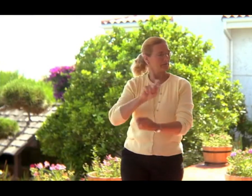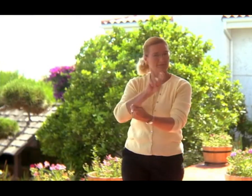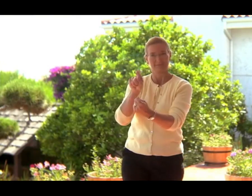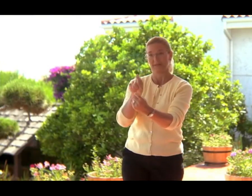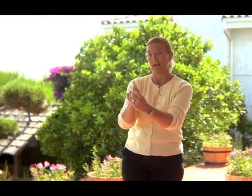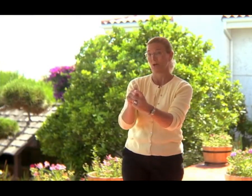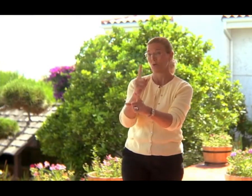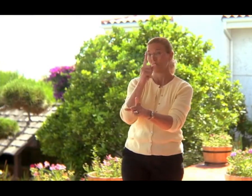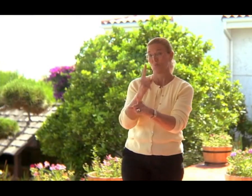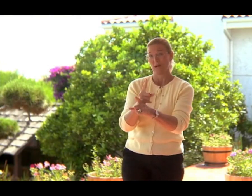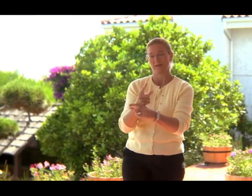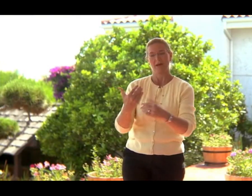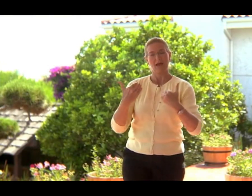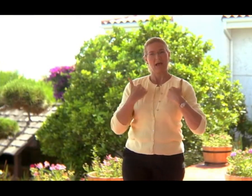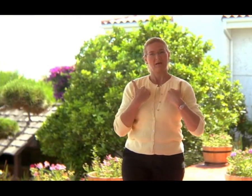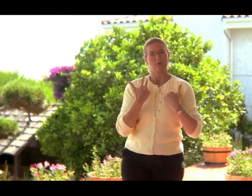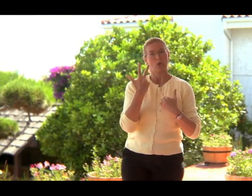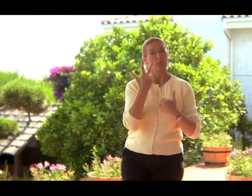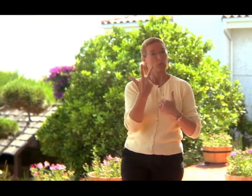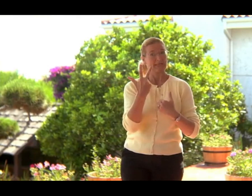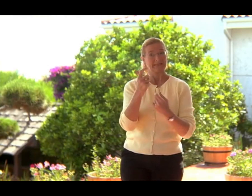Yes, that's exactly right. There are 3.